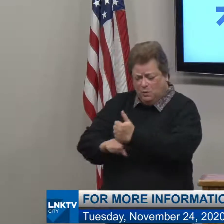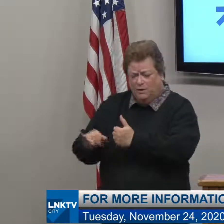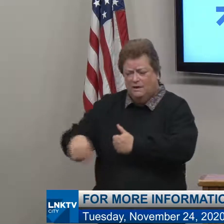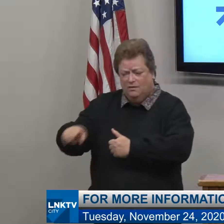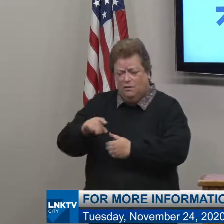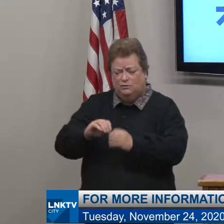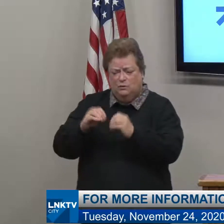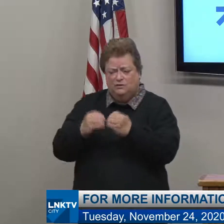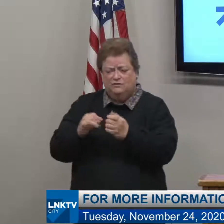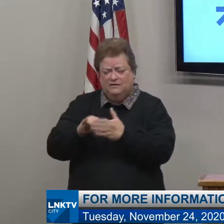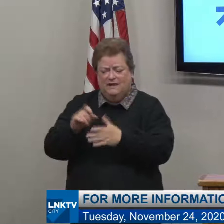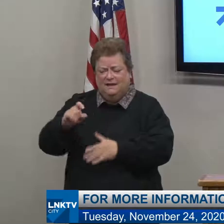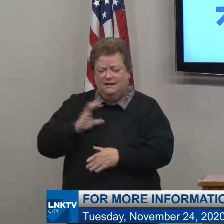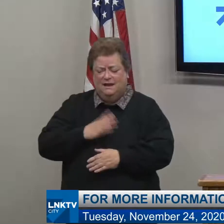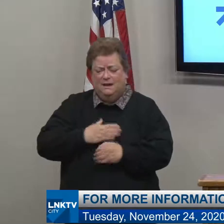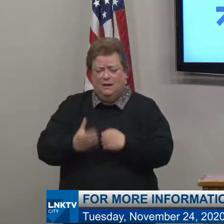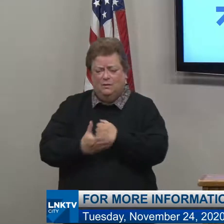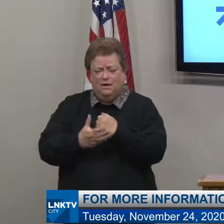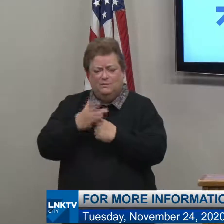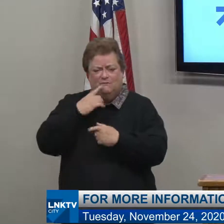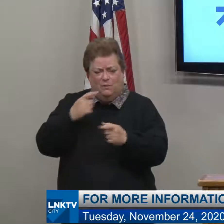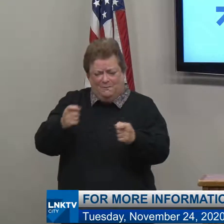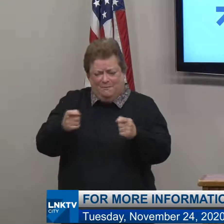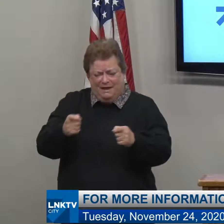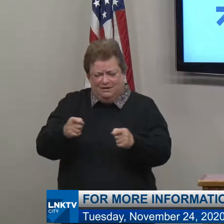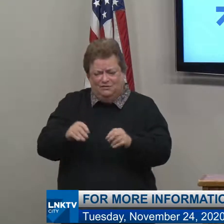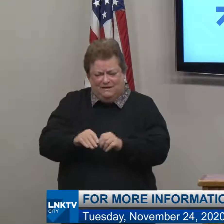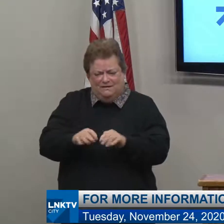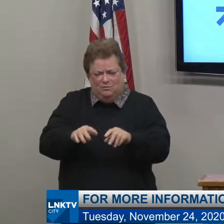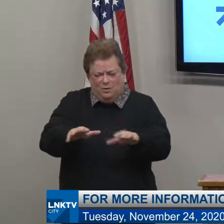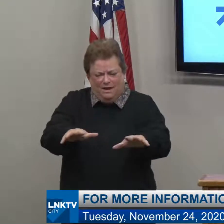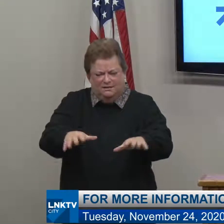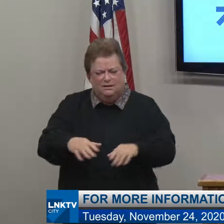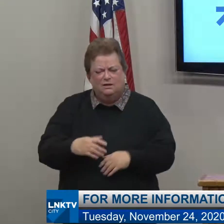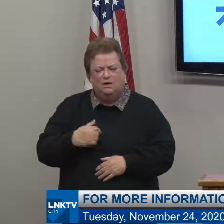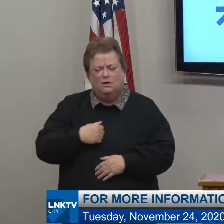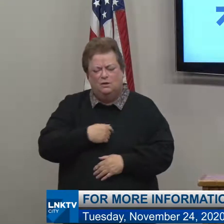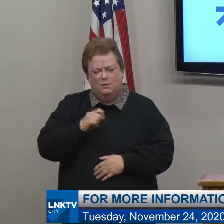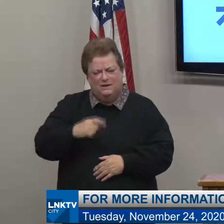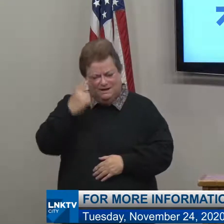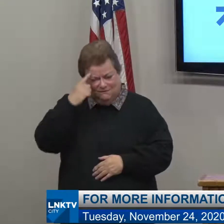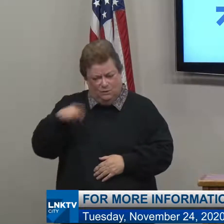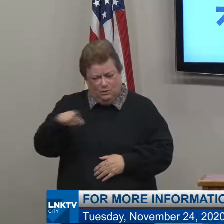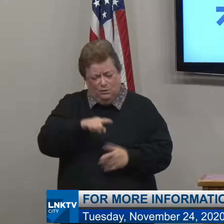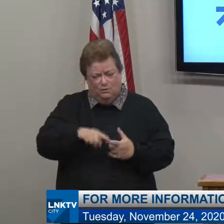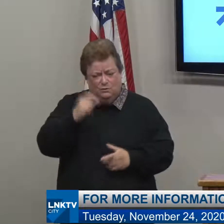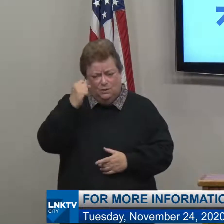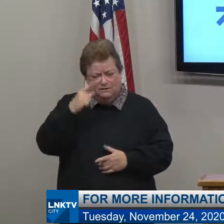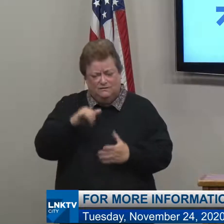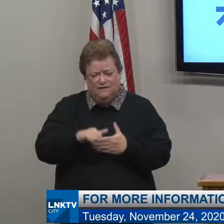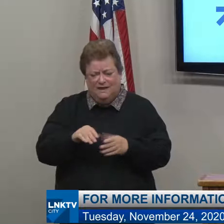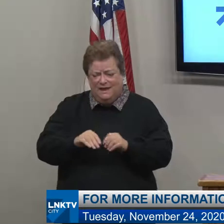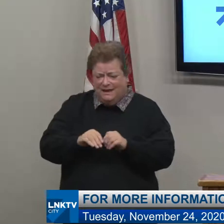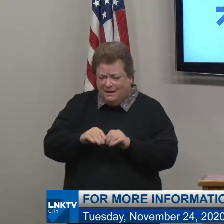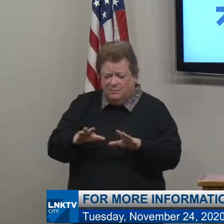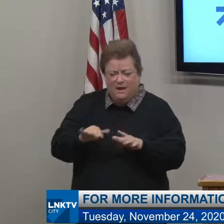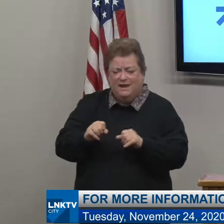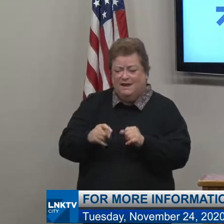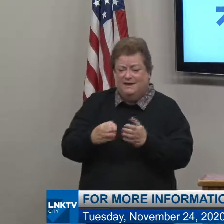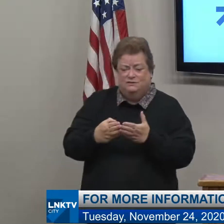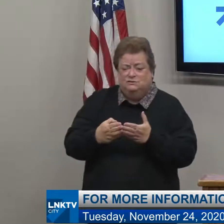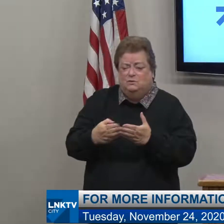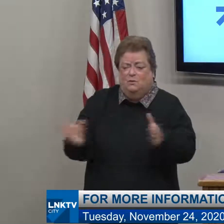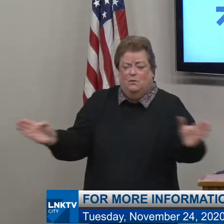organizations that need our help in managing viral transmission, what we need you to understand now is that the outbreak is so widespread and